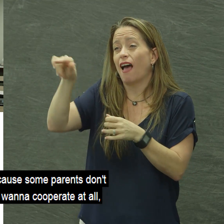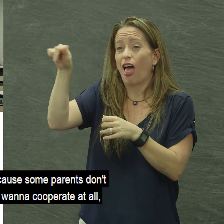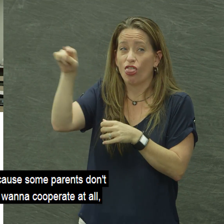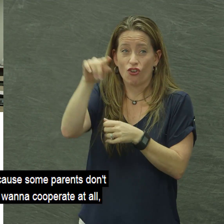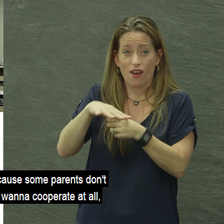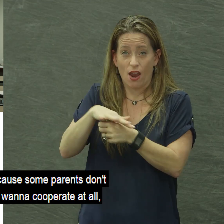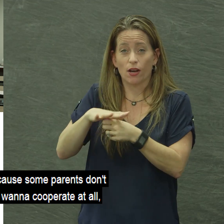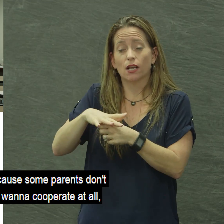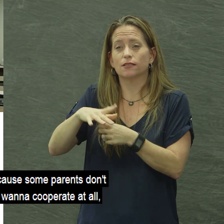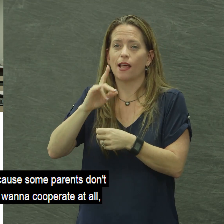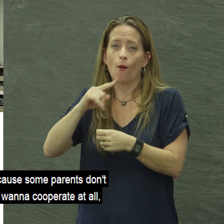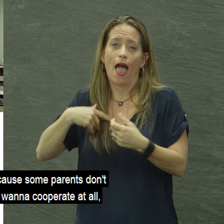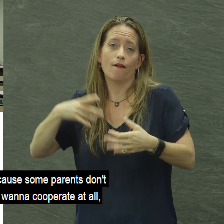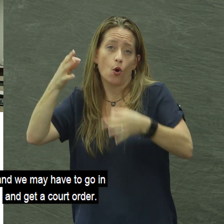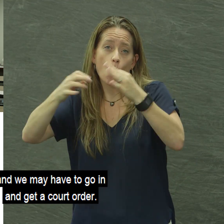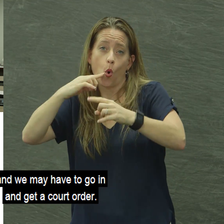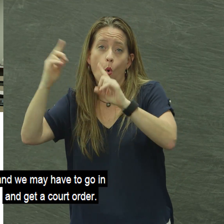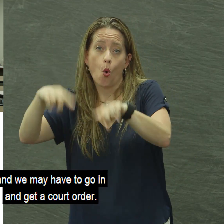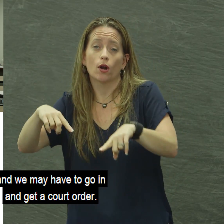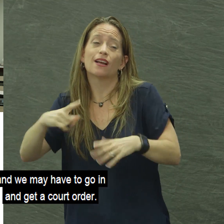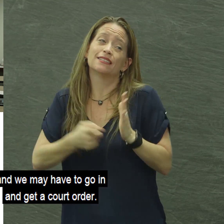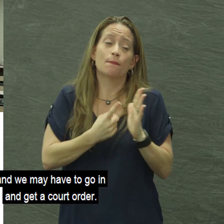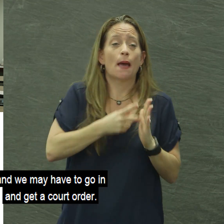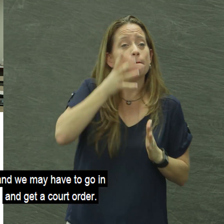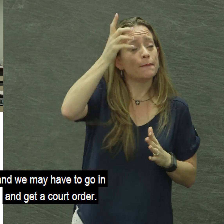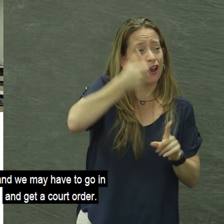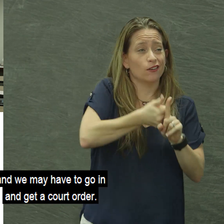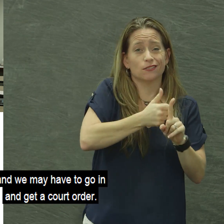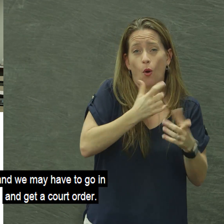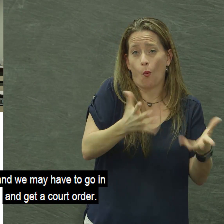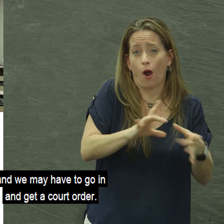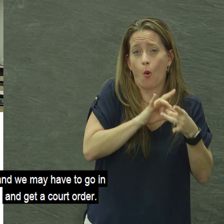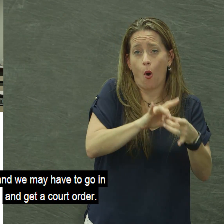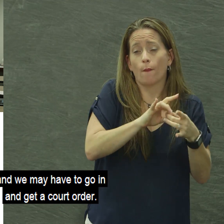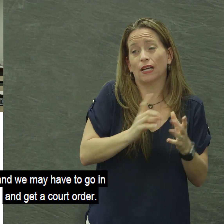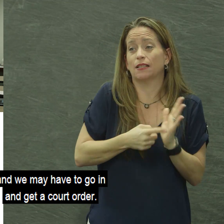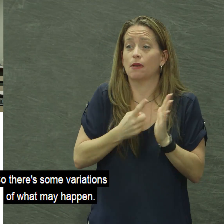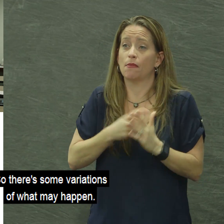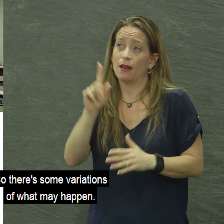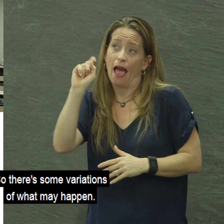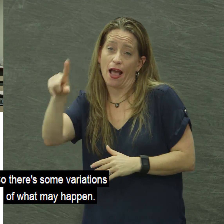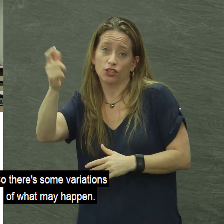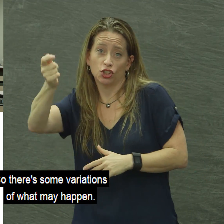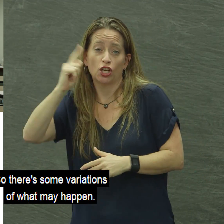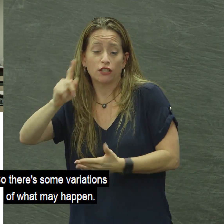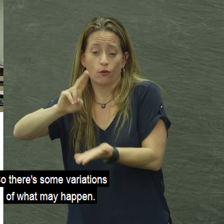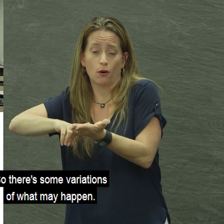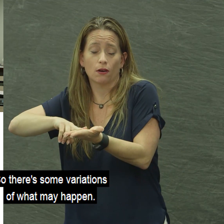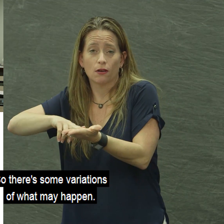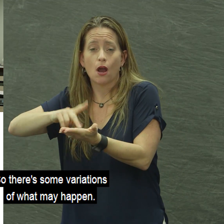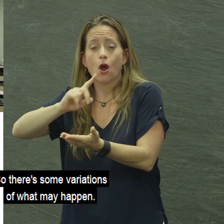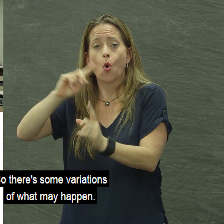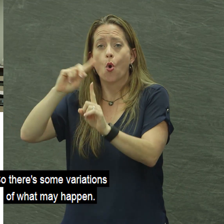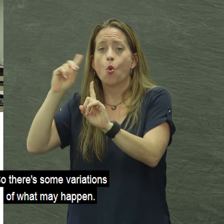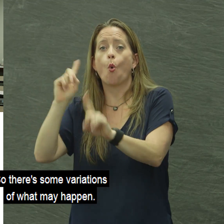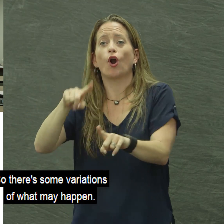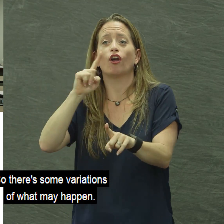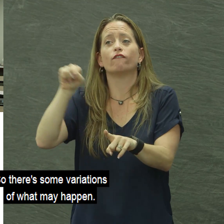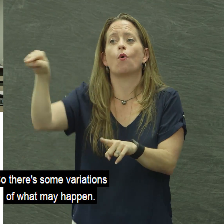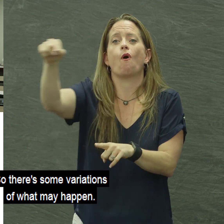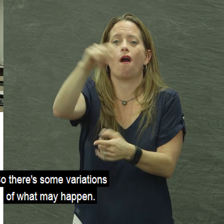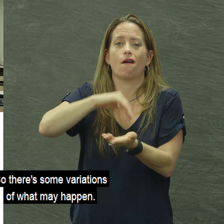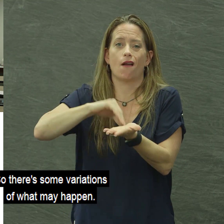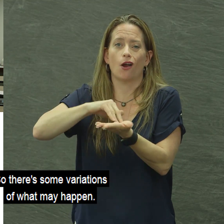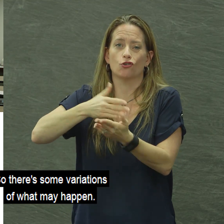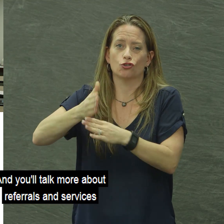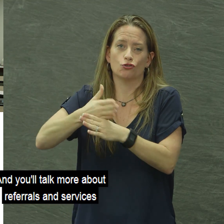parents don't want to cooperate at all, and we may have to go in and get a court order. So there's some variations of what may